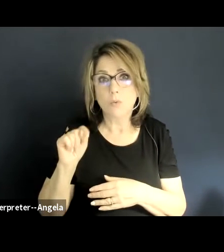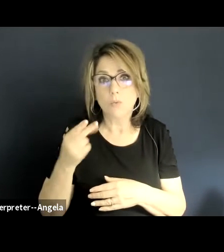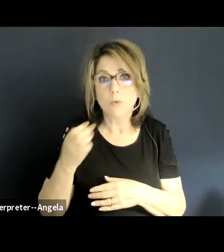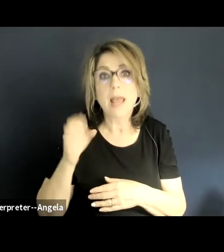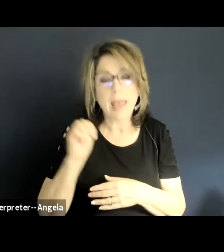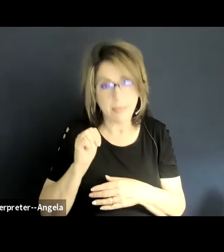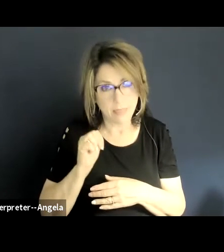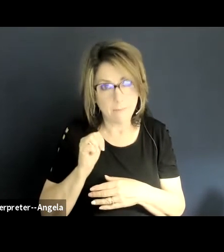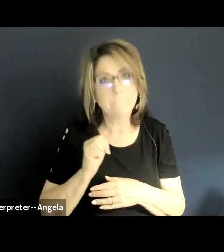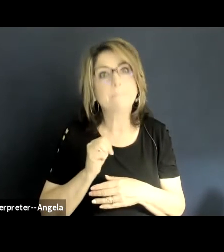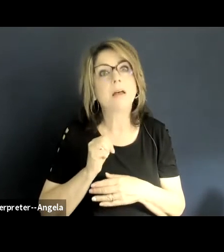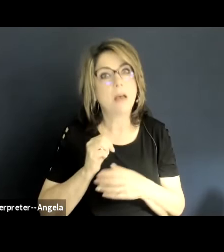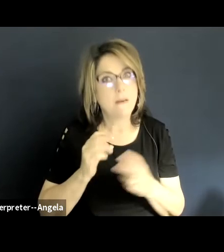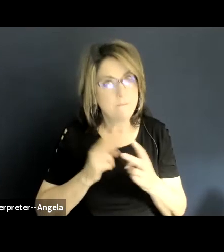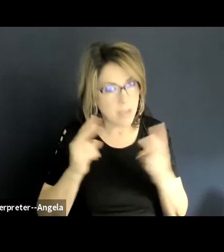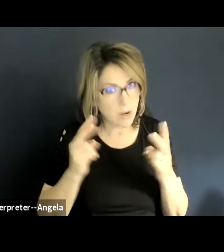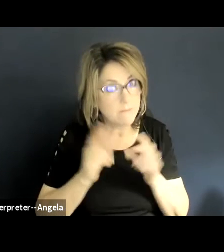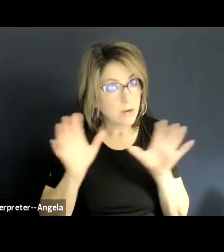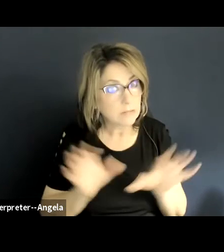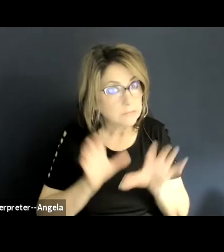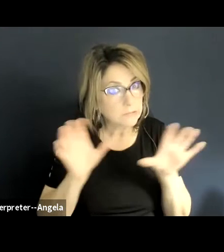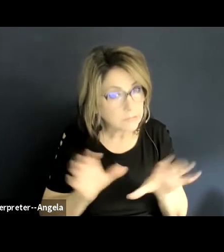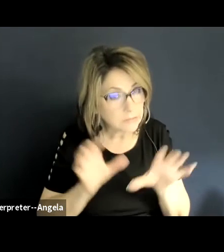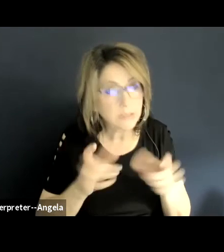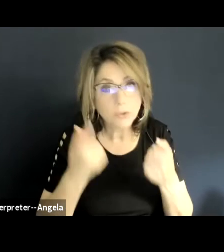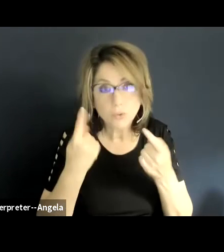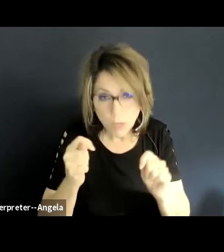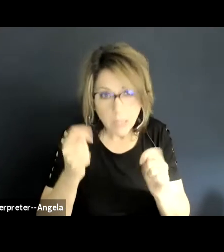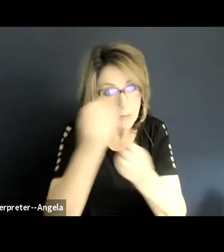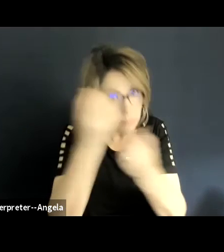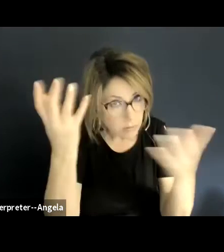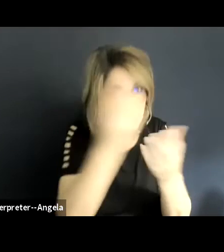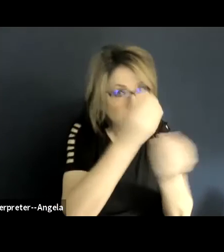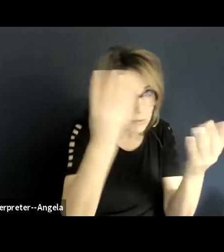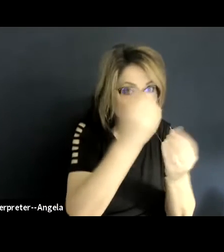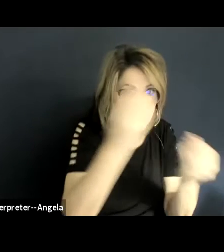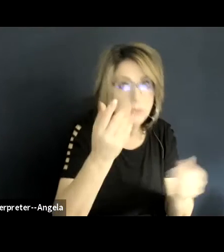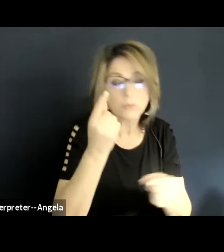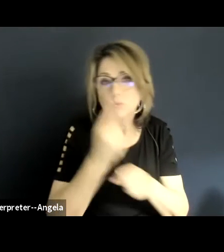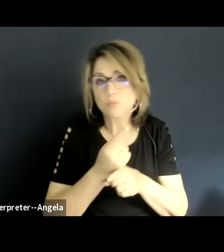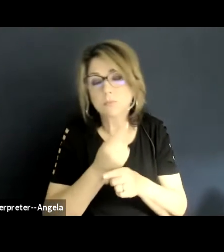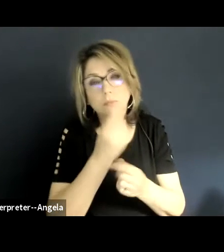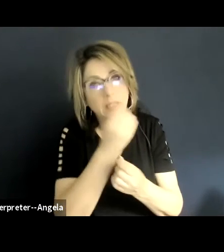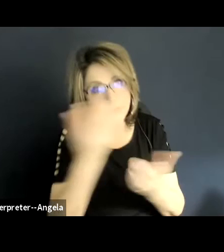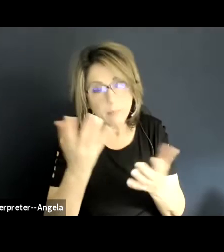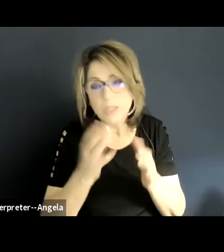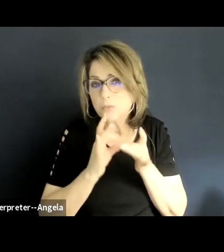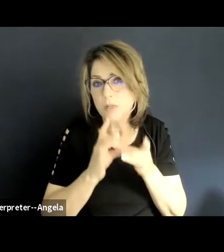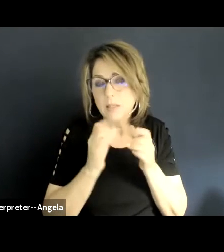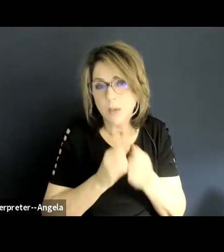very active around trying to get out good information around the